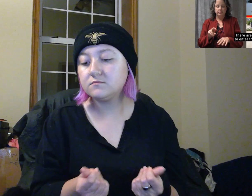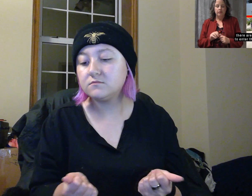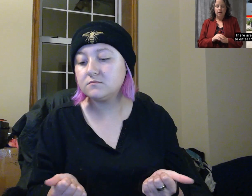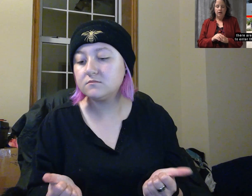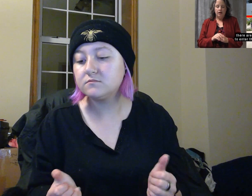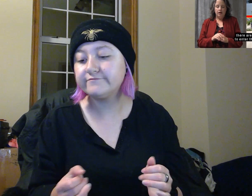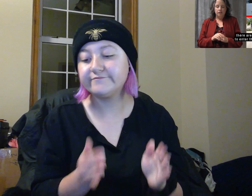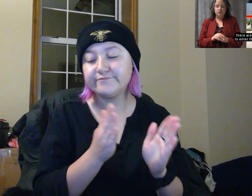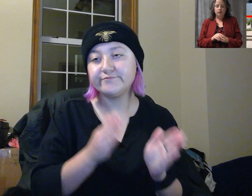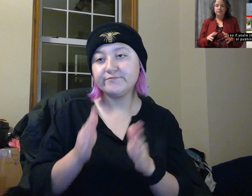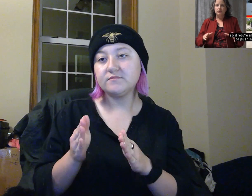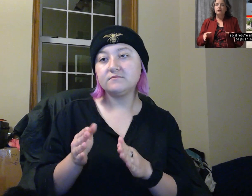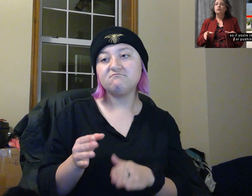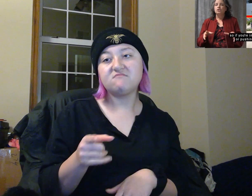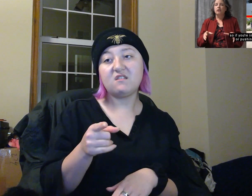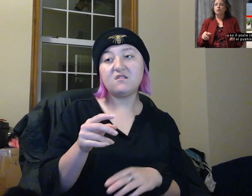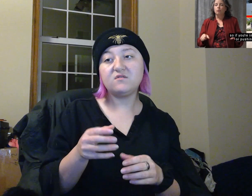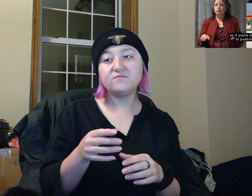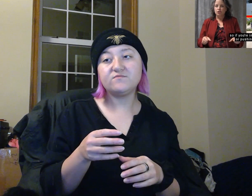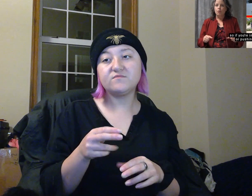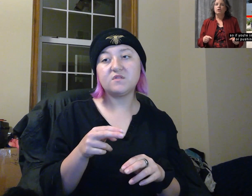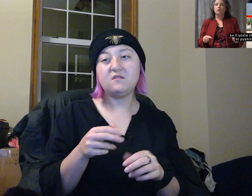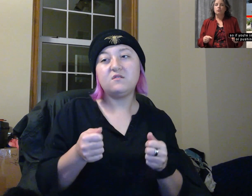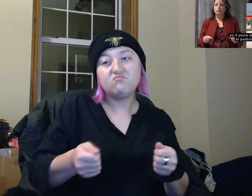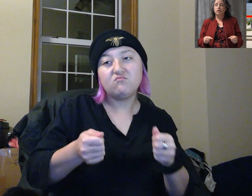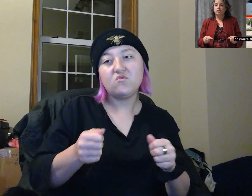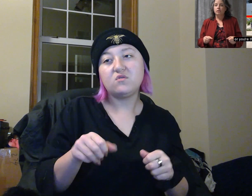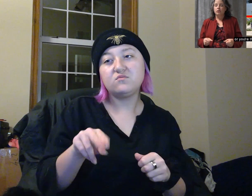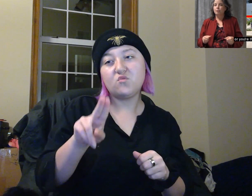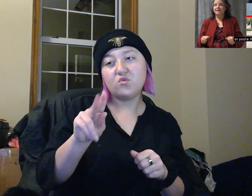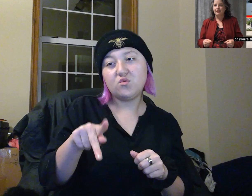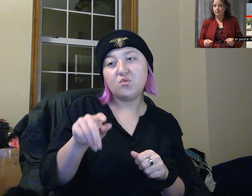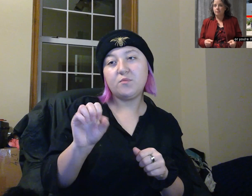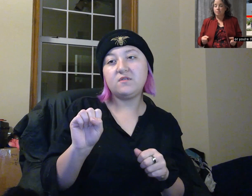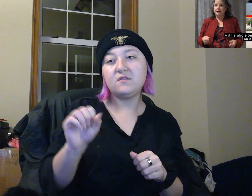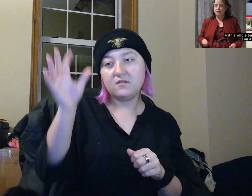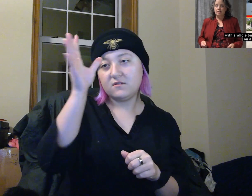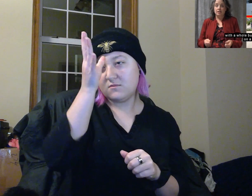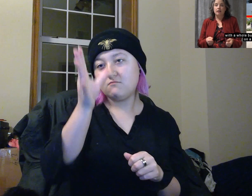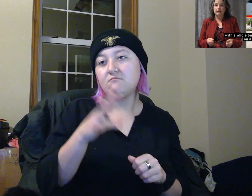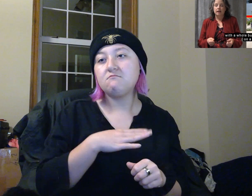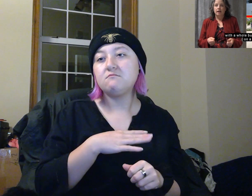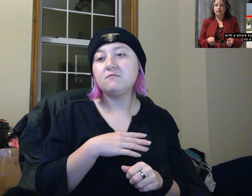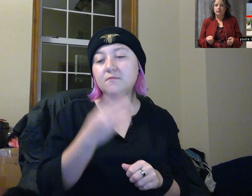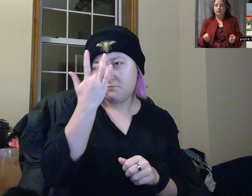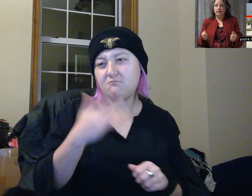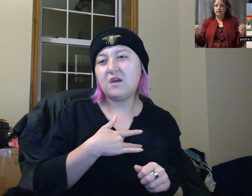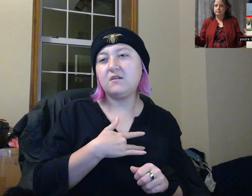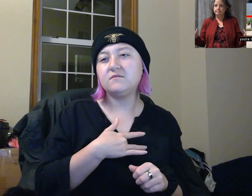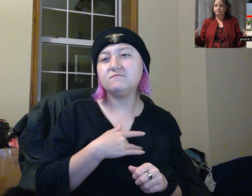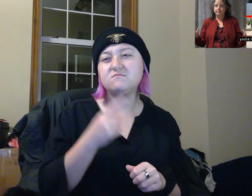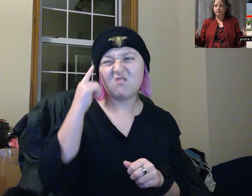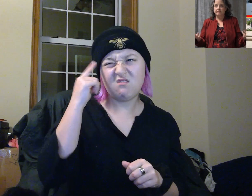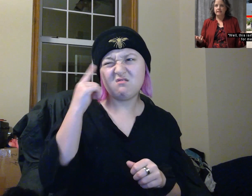building. So if you're in a wheelchair or pushing a walker, or you're the UPS guy with a whole bunch of packages on a dolly, you're